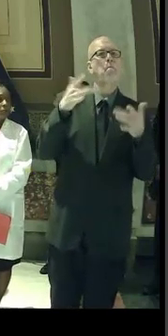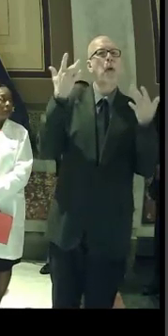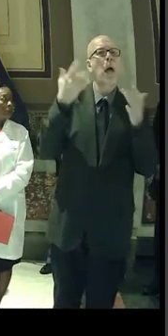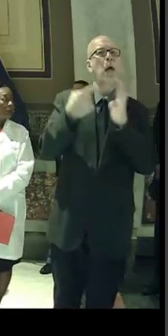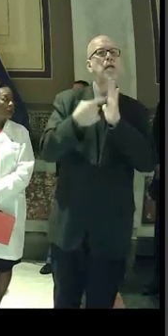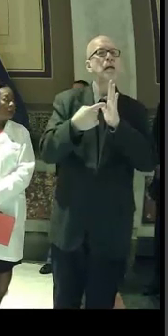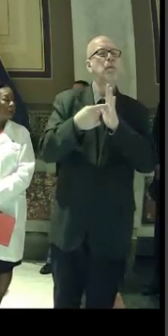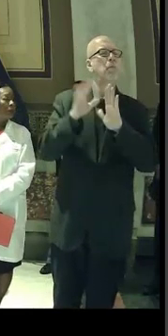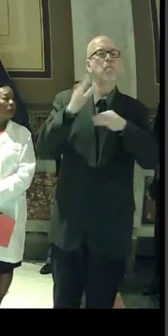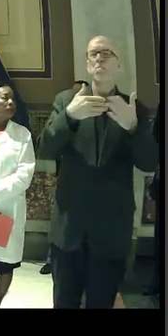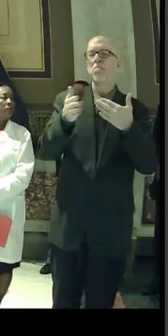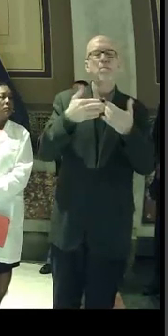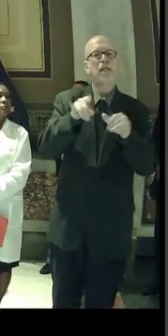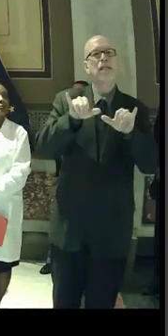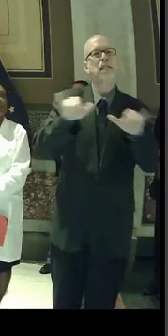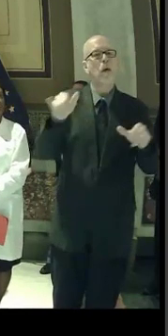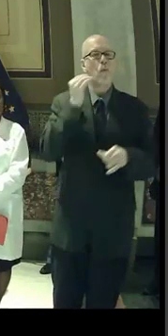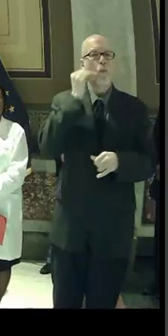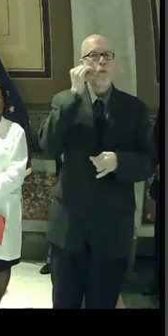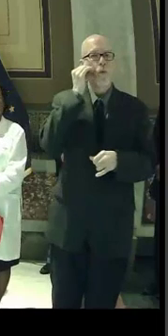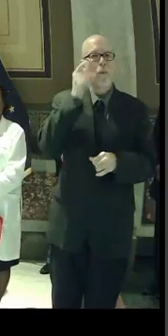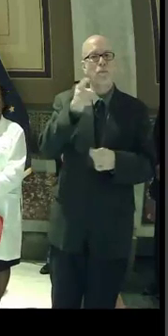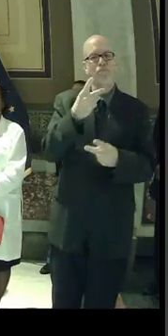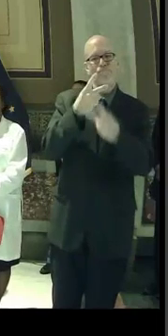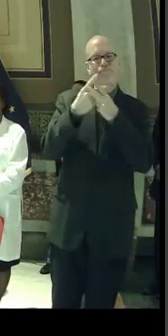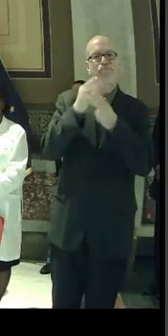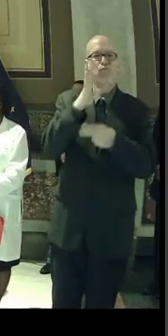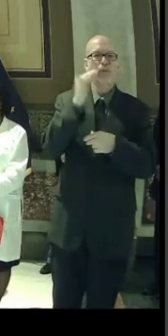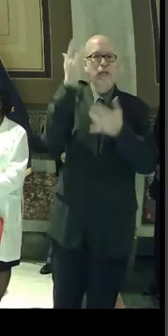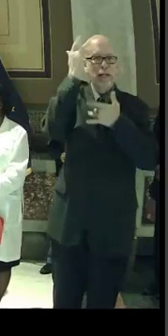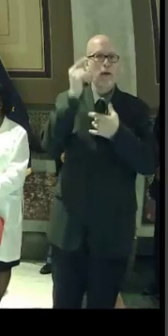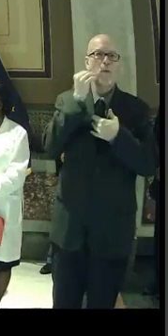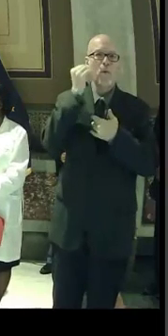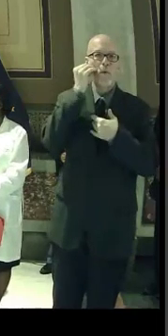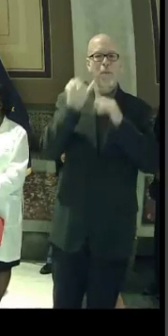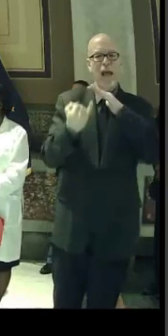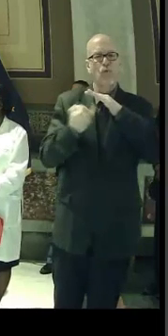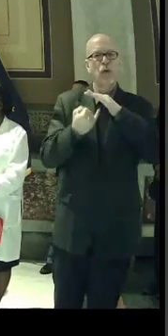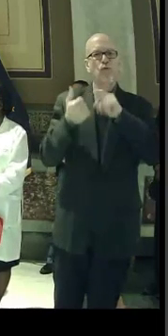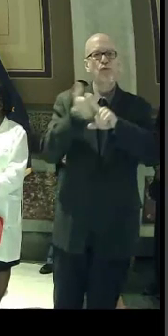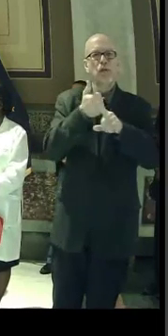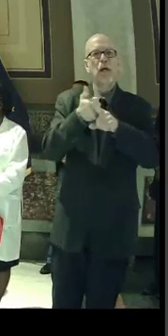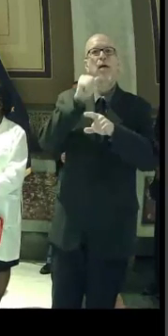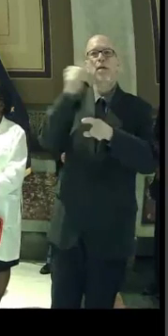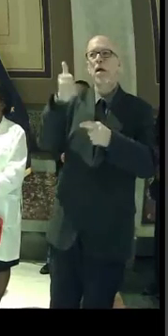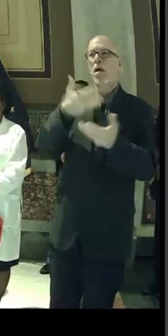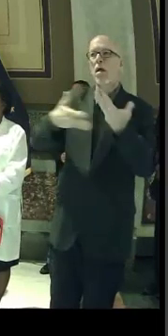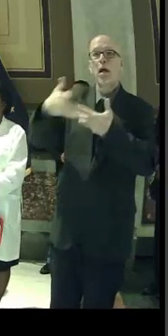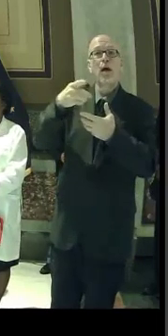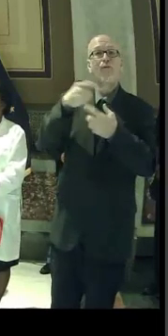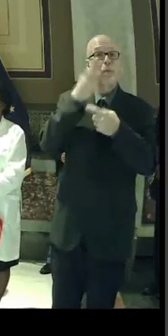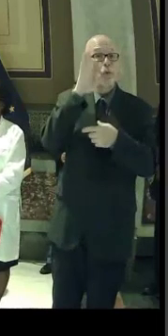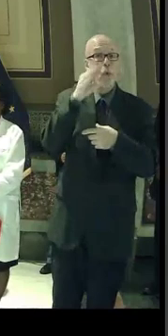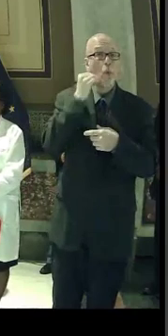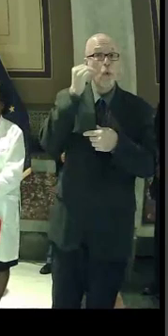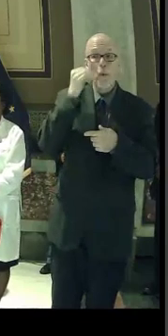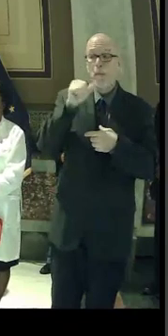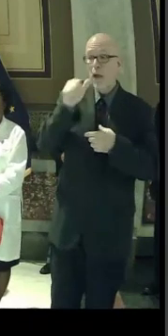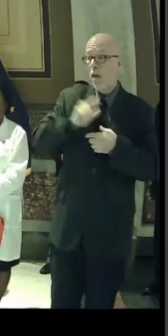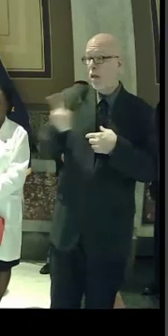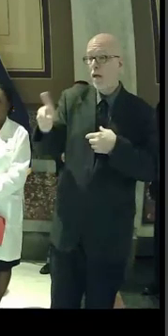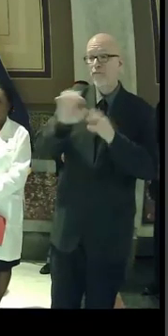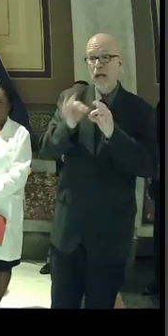home, and they should contain their illness in their homes and isolate themselves from other people in their homes so they don't spread it